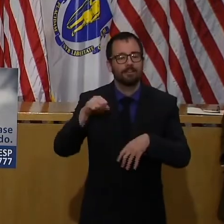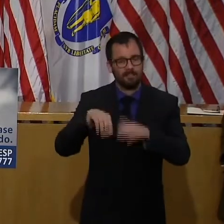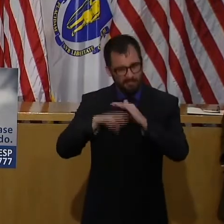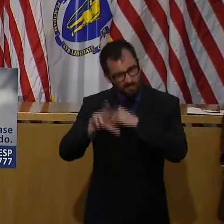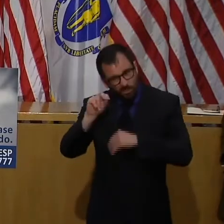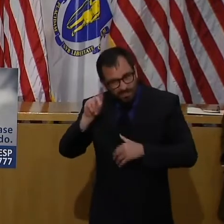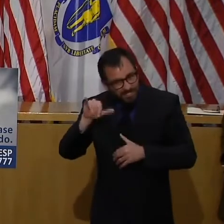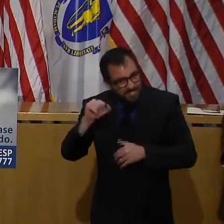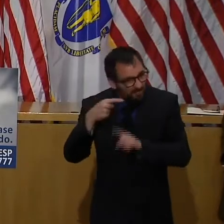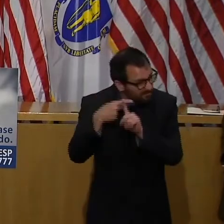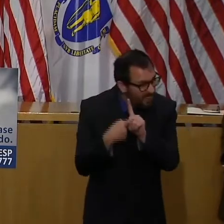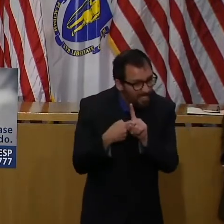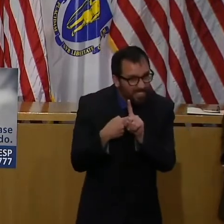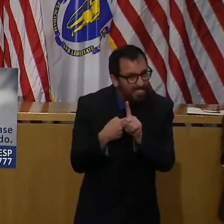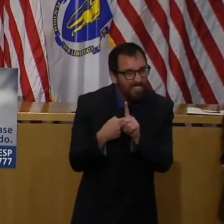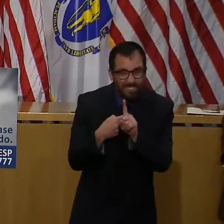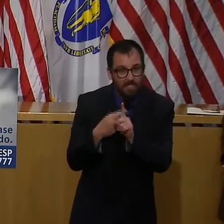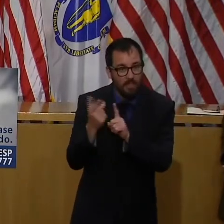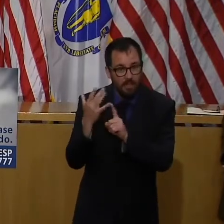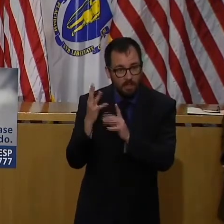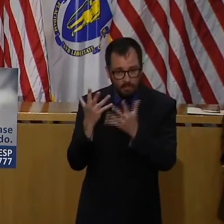them, you know, take your time.